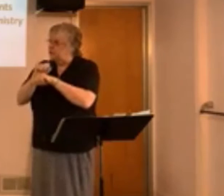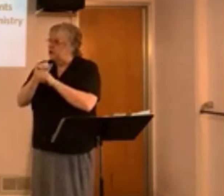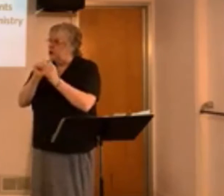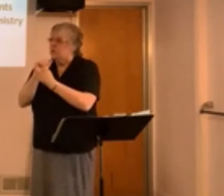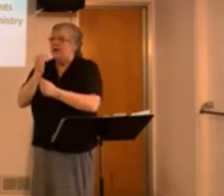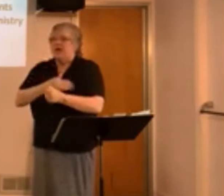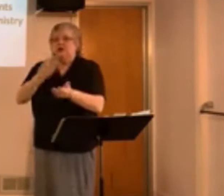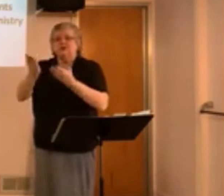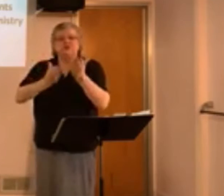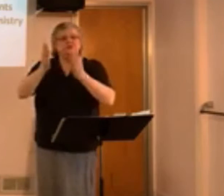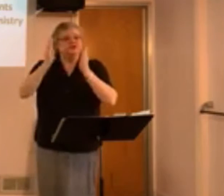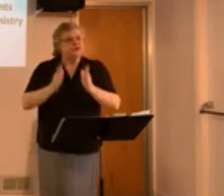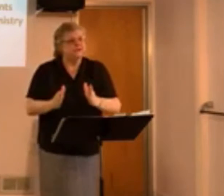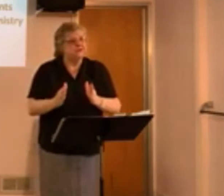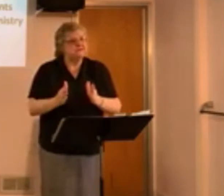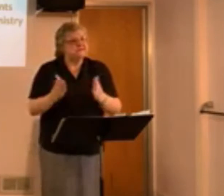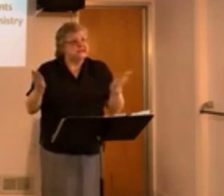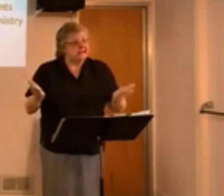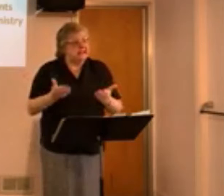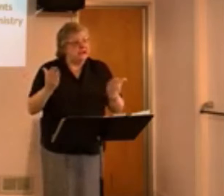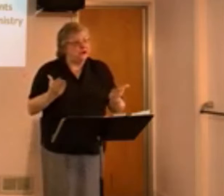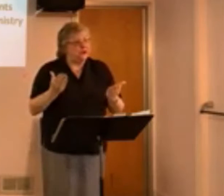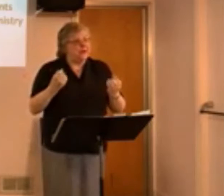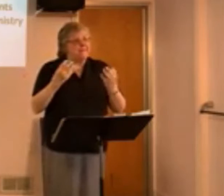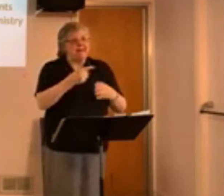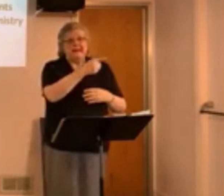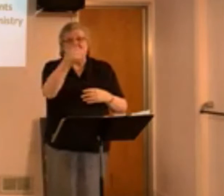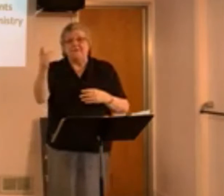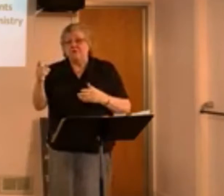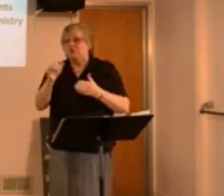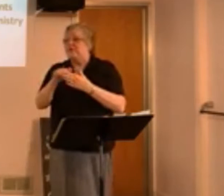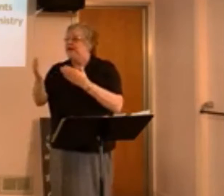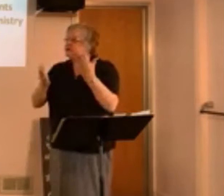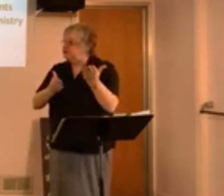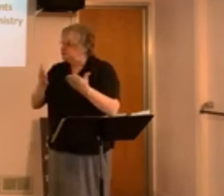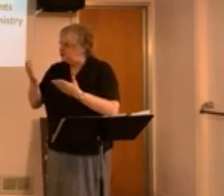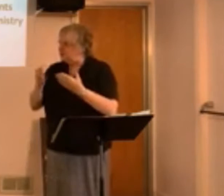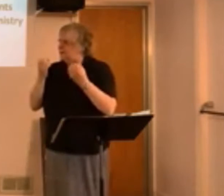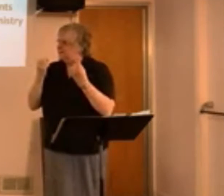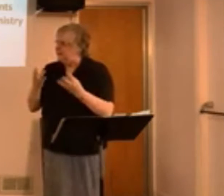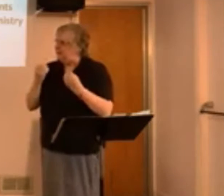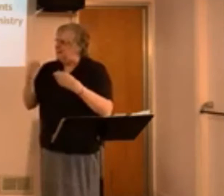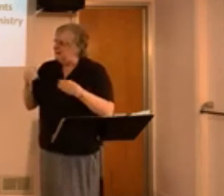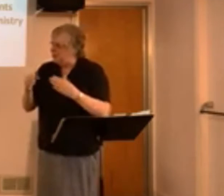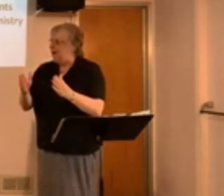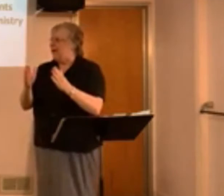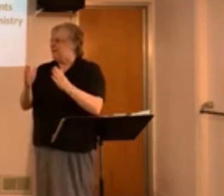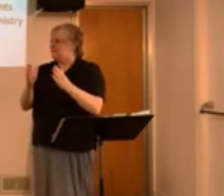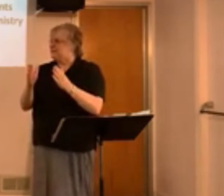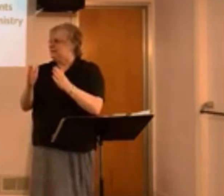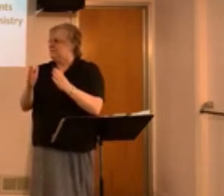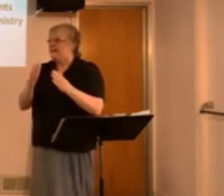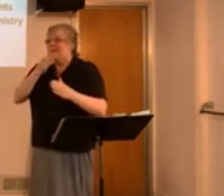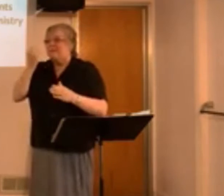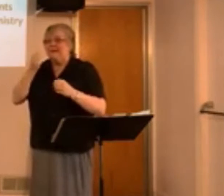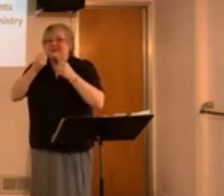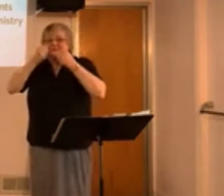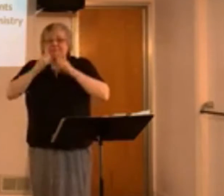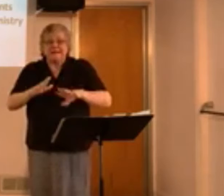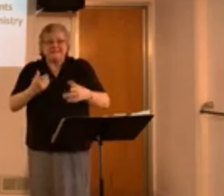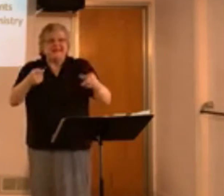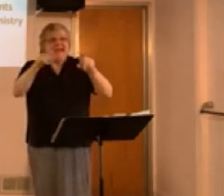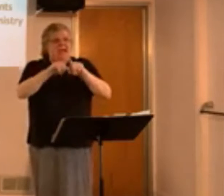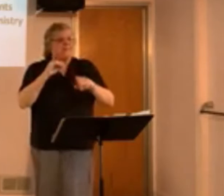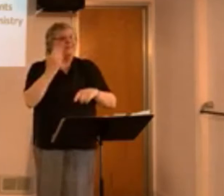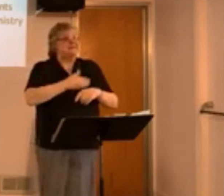deacons, our elders, and so many of you who serve in so many wonderful ways. The greatest blessing happens in